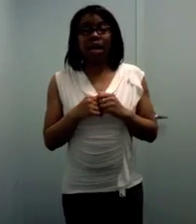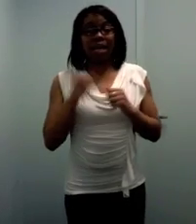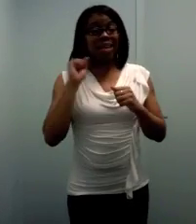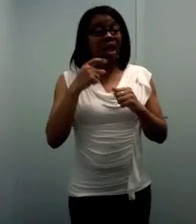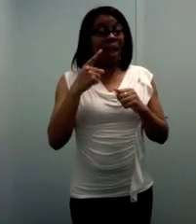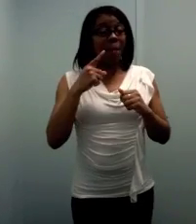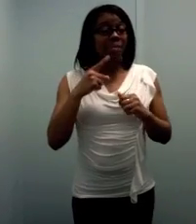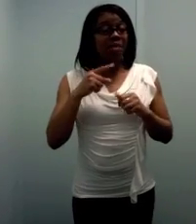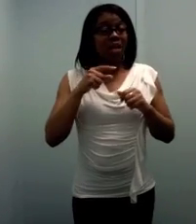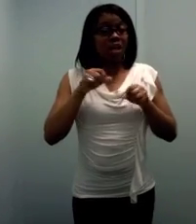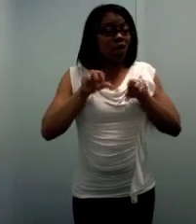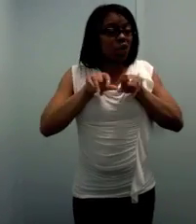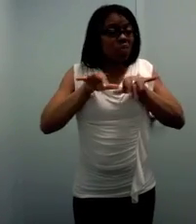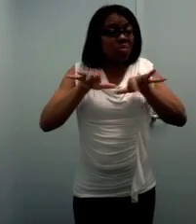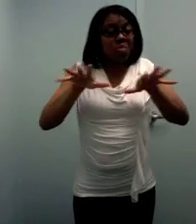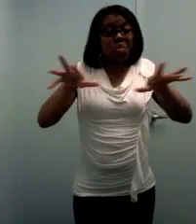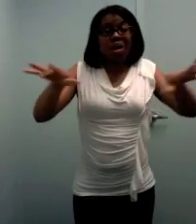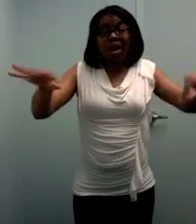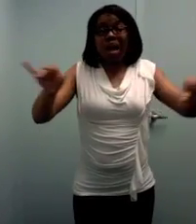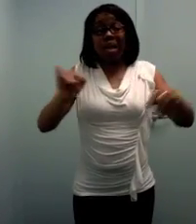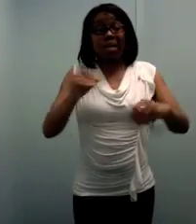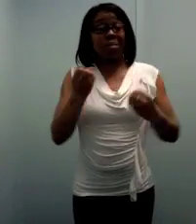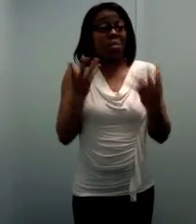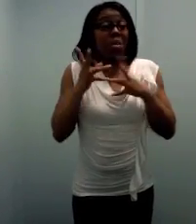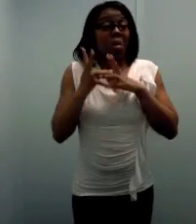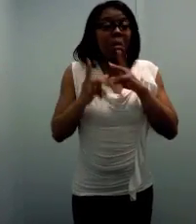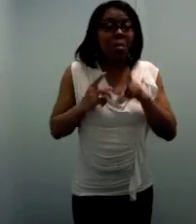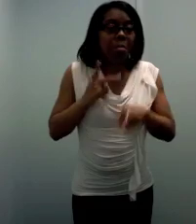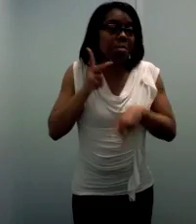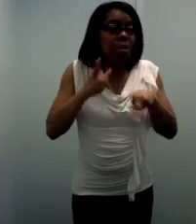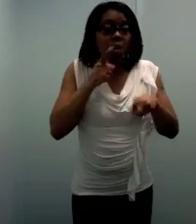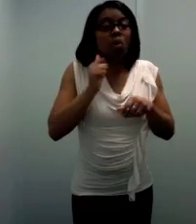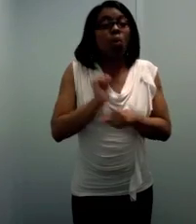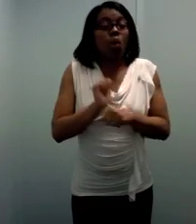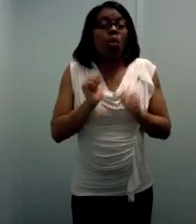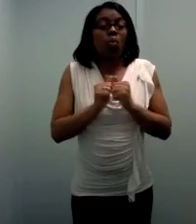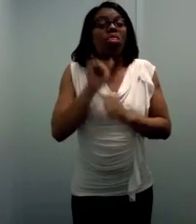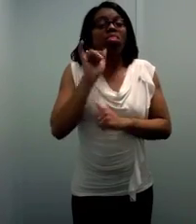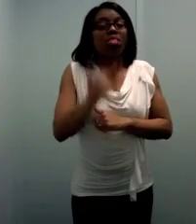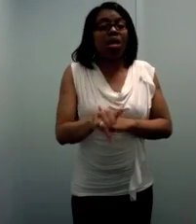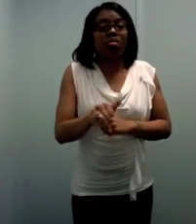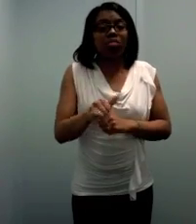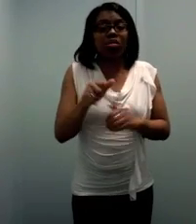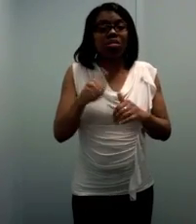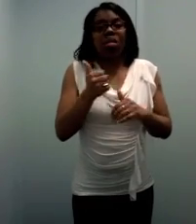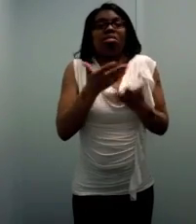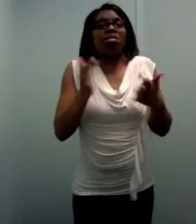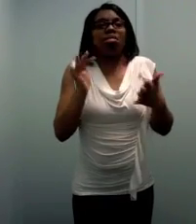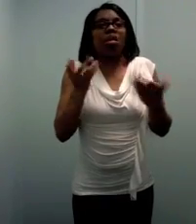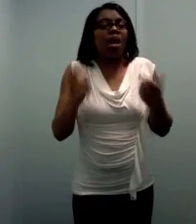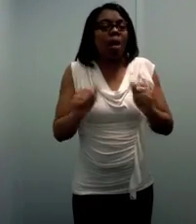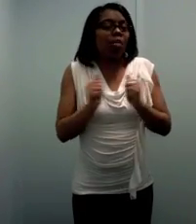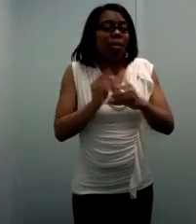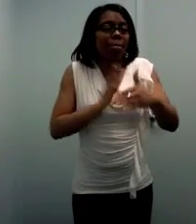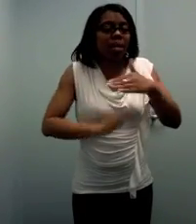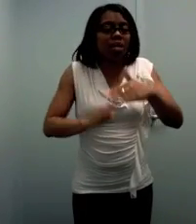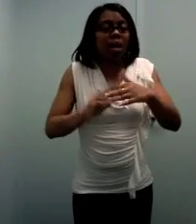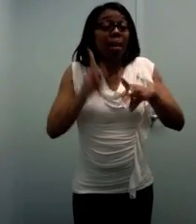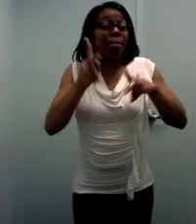much larger number of people who can really work with that. So there's another thing that comes up with basics. People confuse, in my view, the order